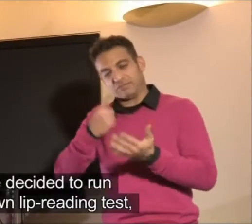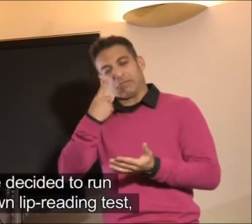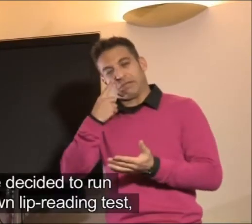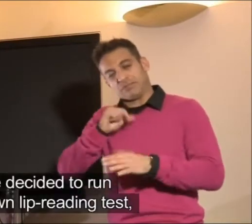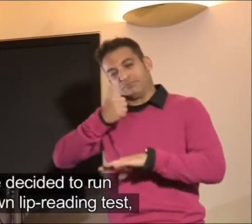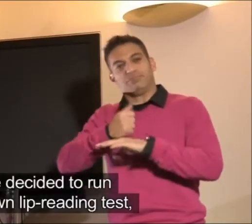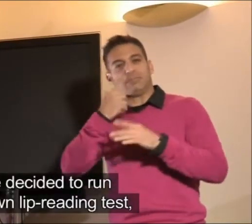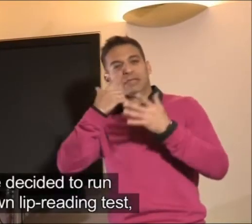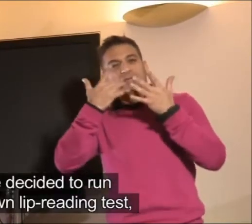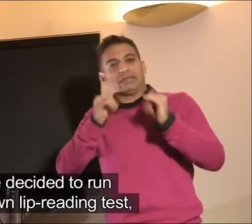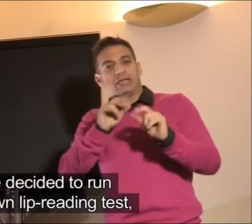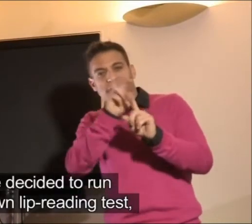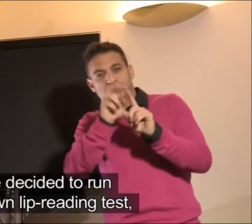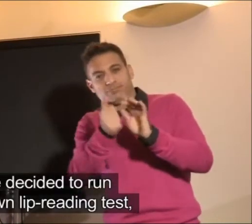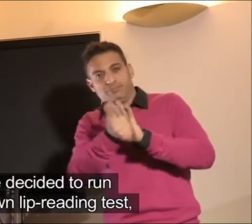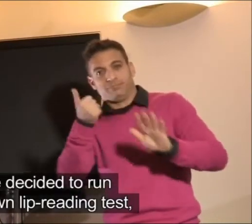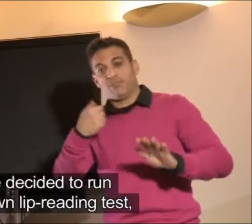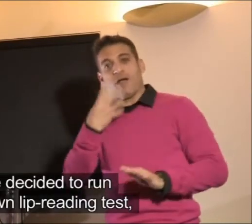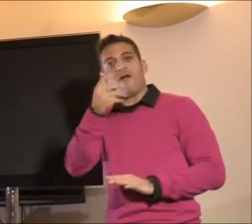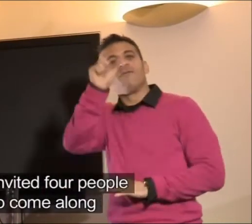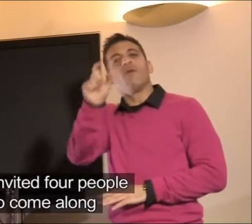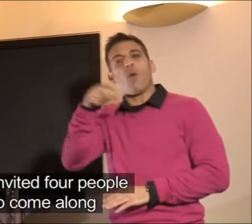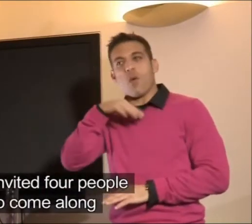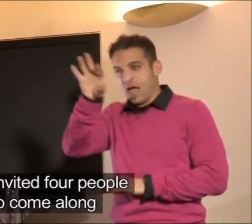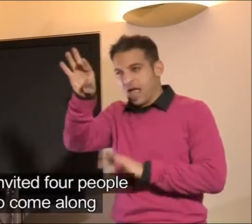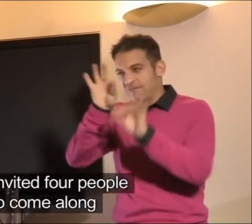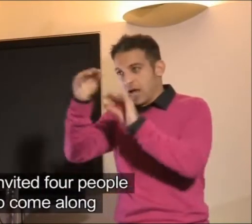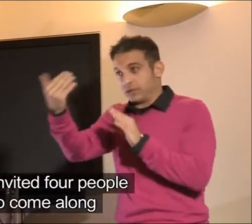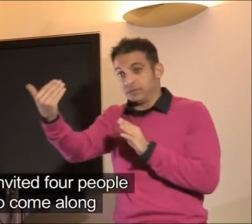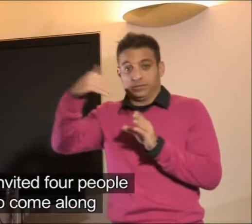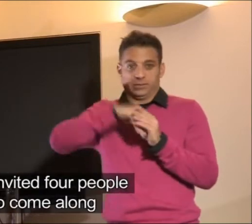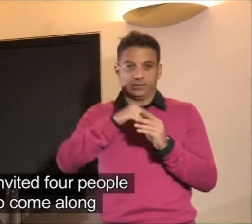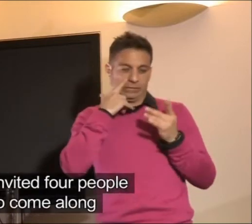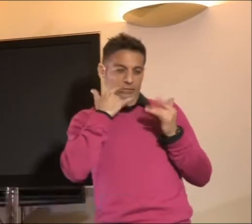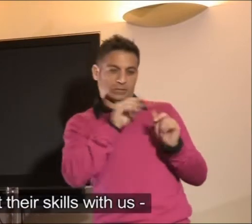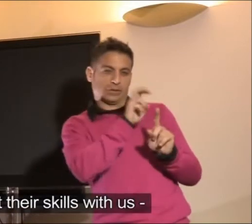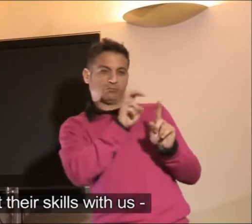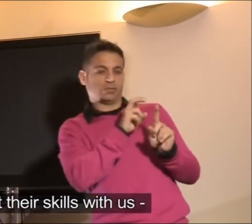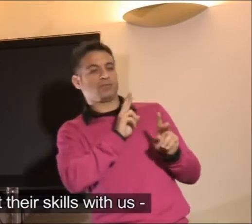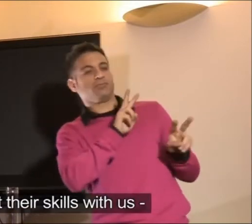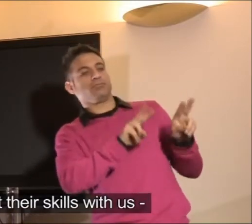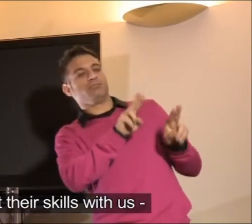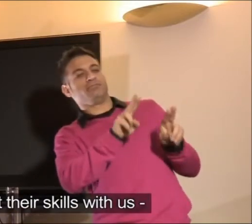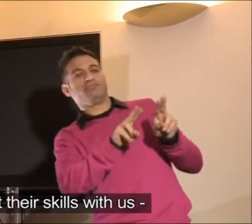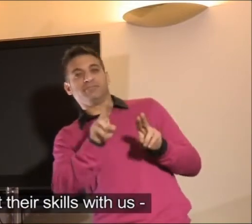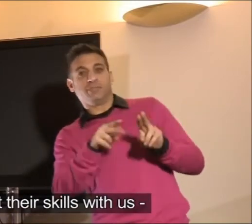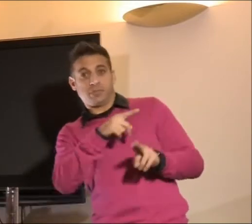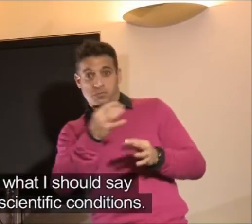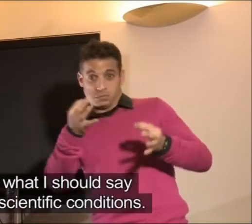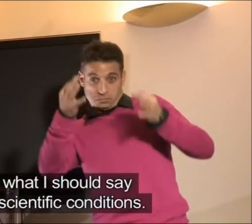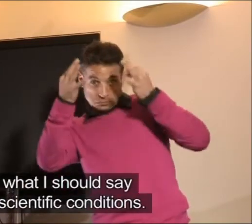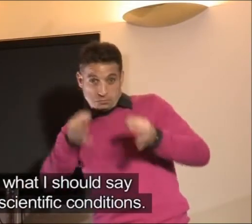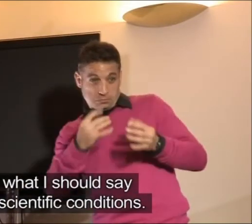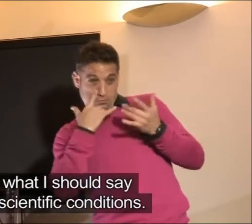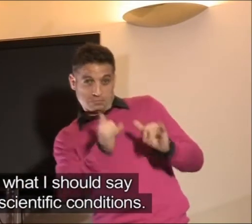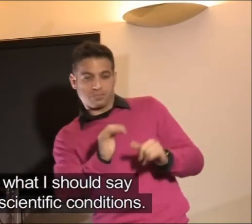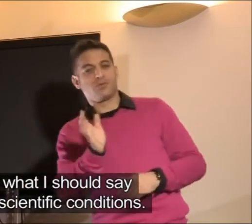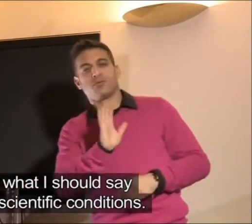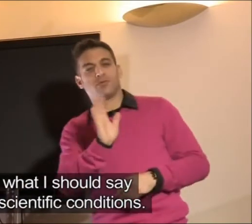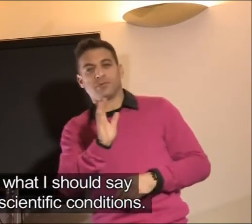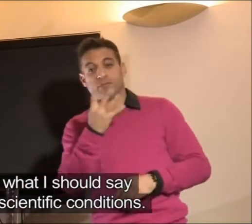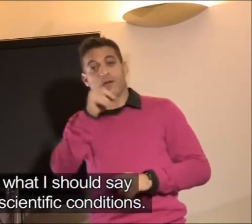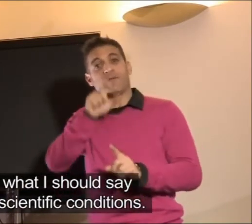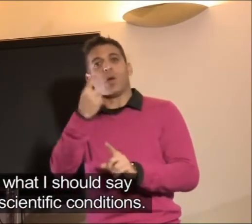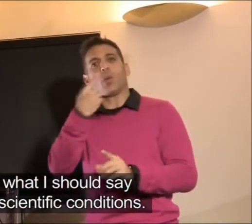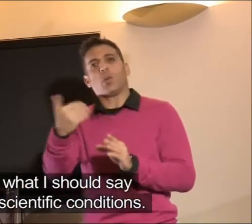We decided to run our own lip reading test and invited 4 people to come along and test their skills with us, under what I should say